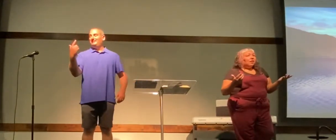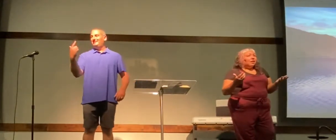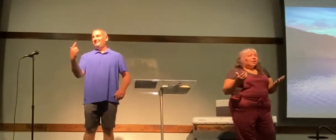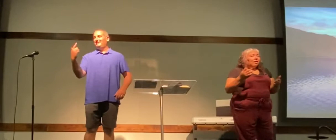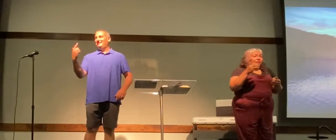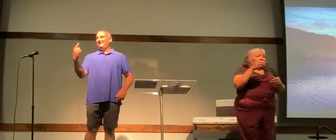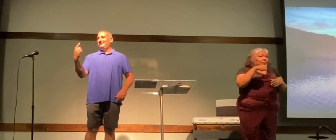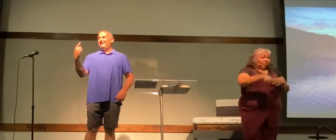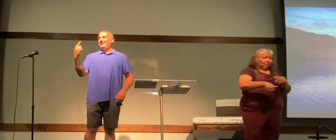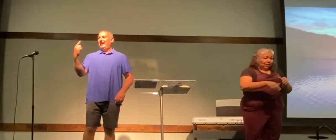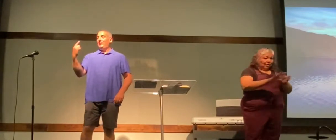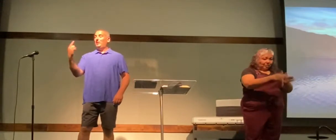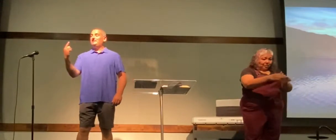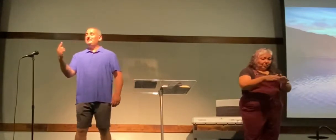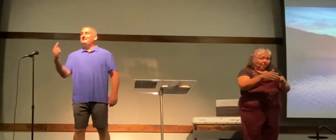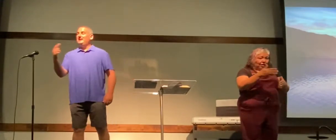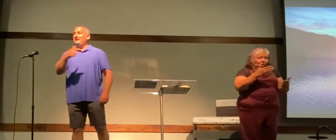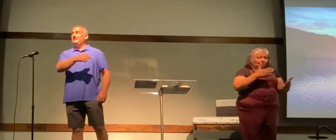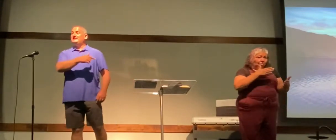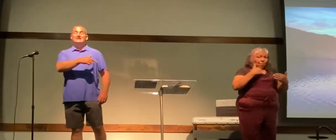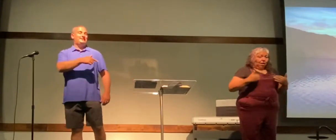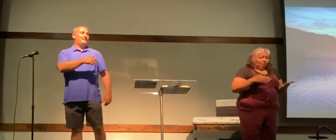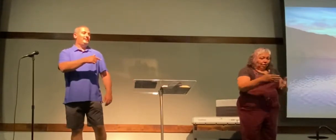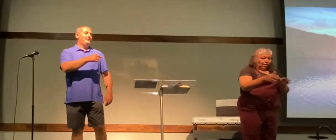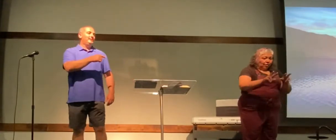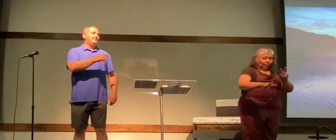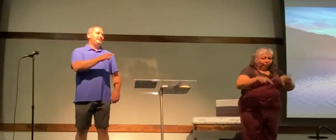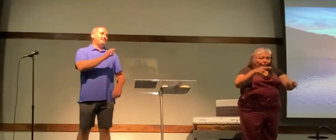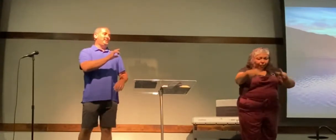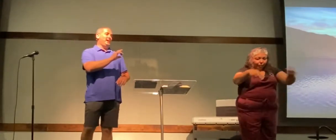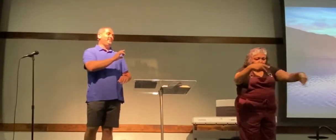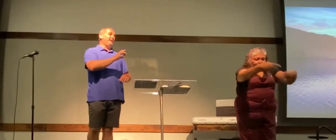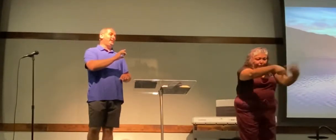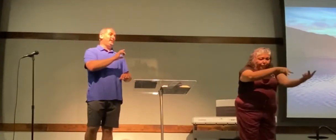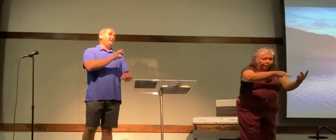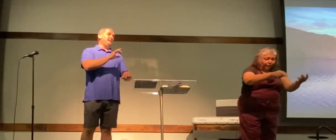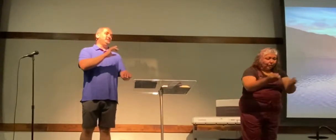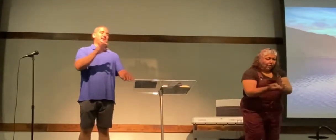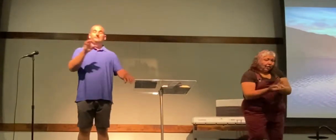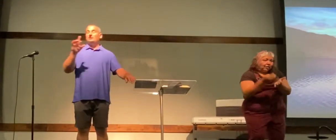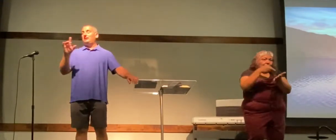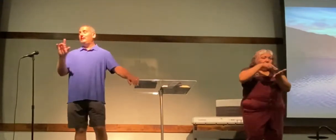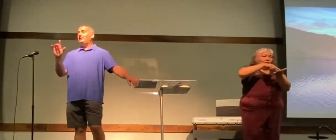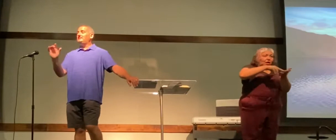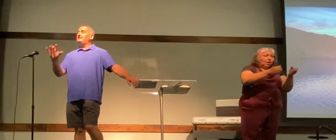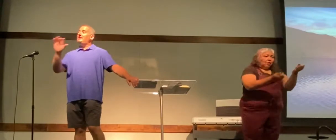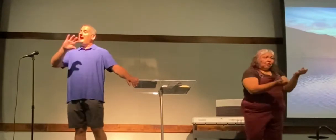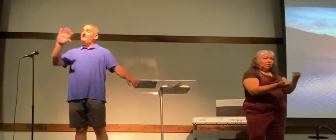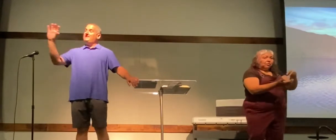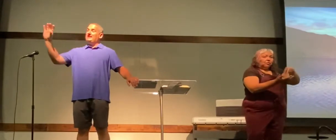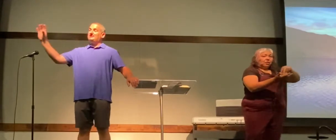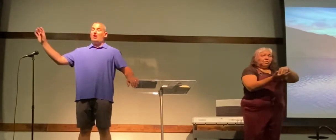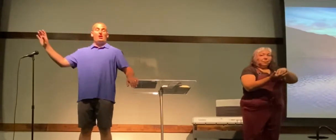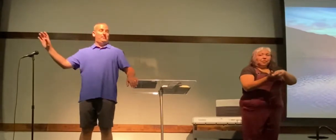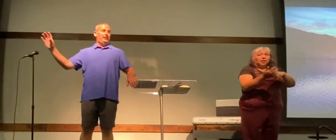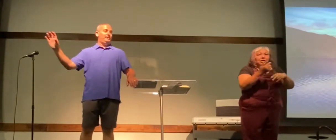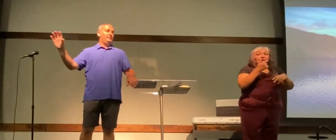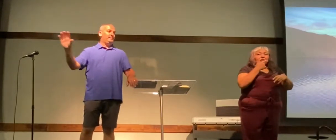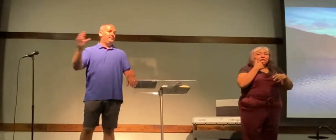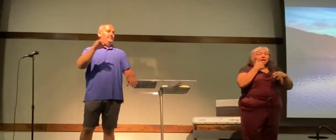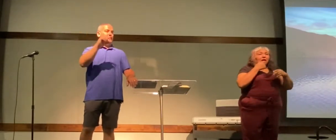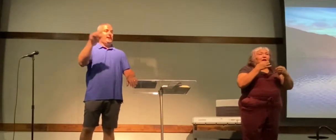up. And what does he see? It says here, it says if you have like the King James or the NIV, it says a vast